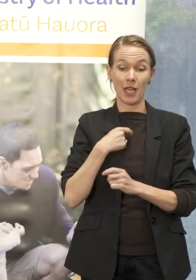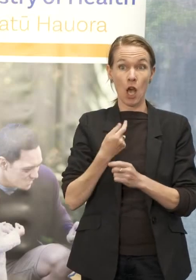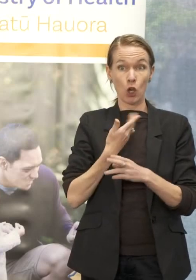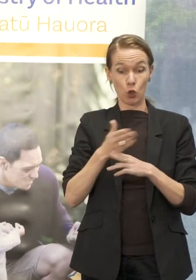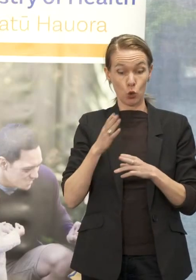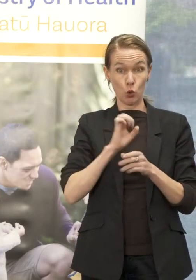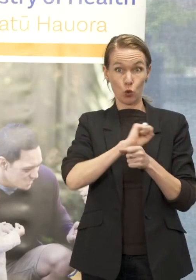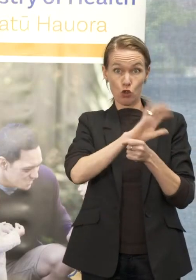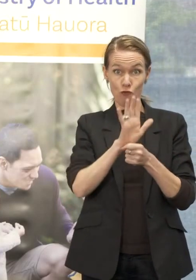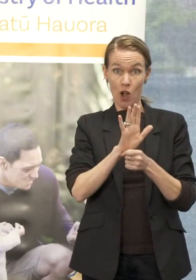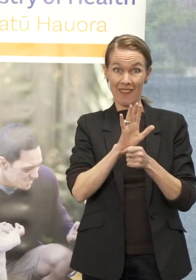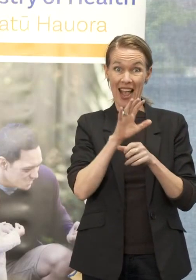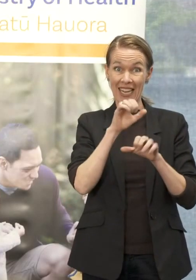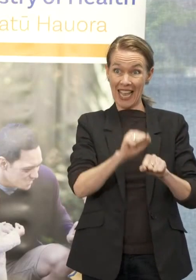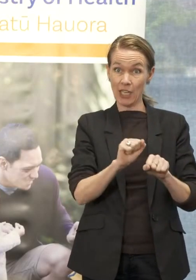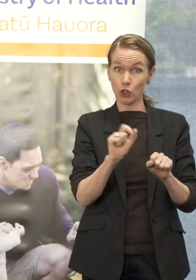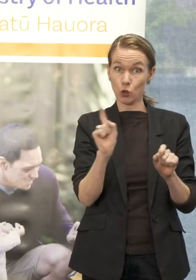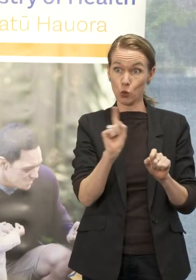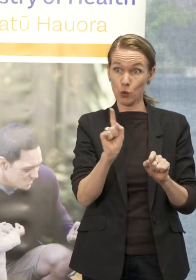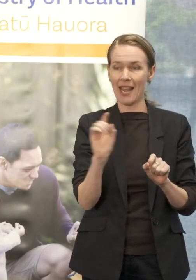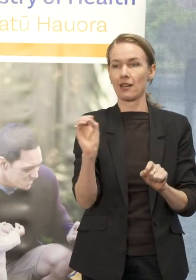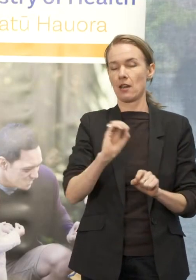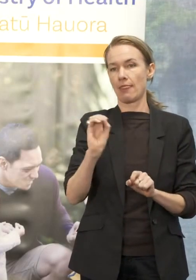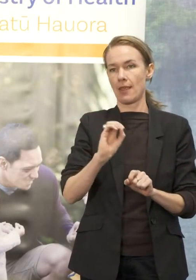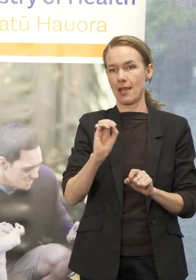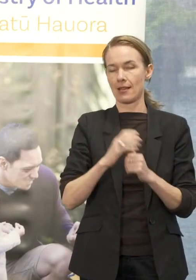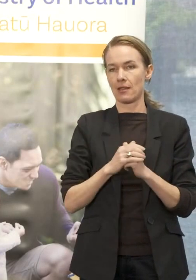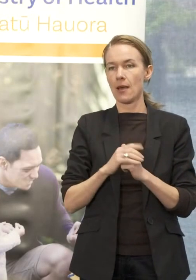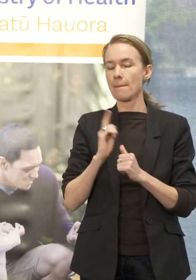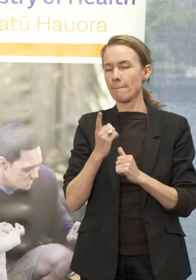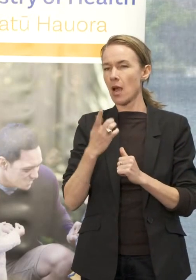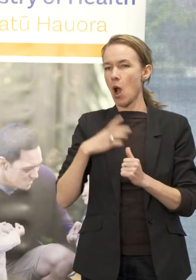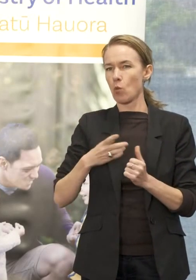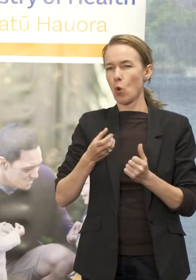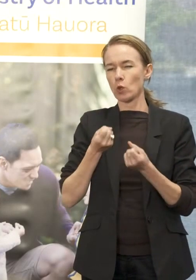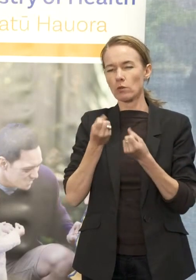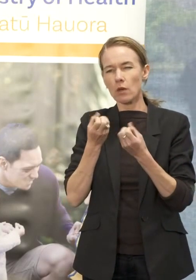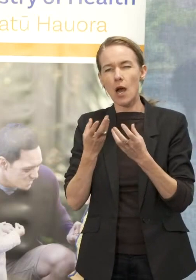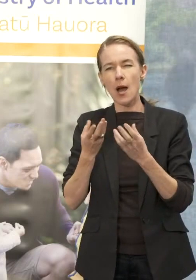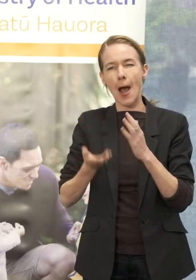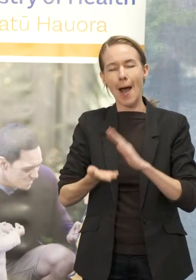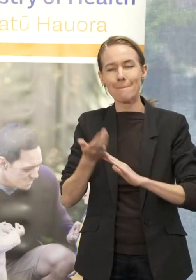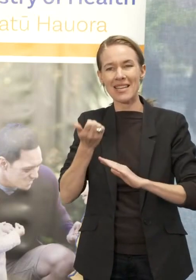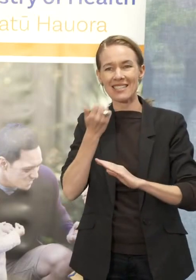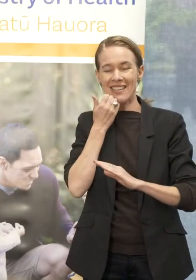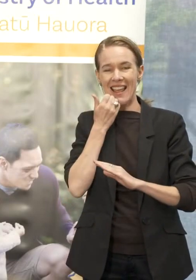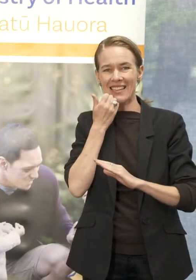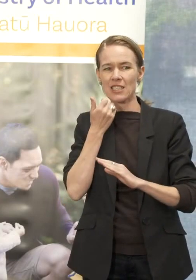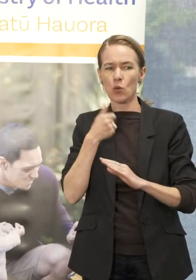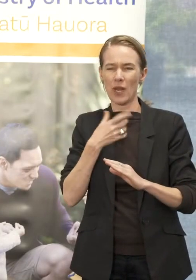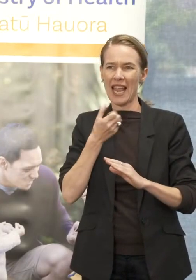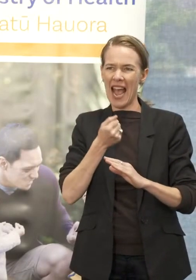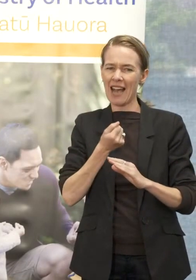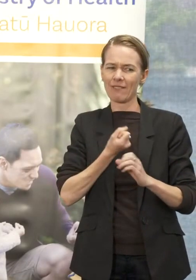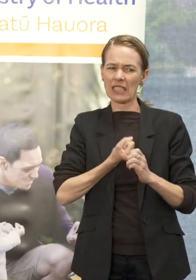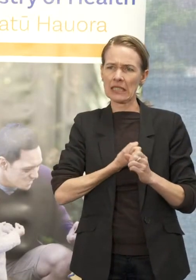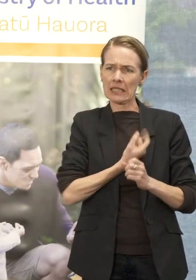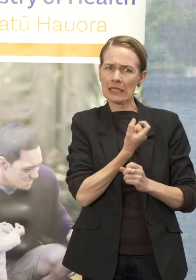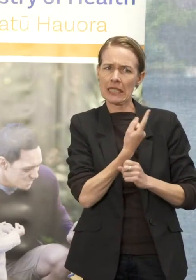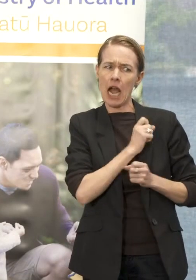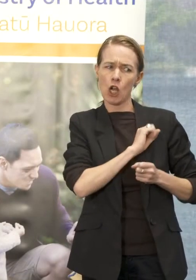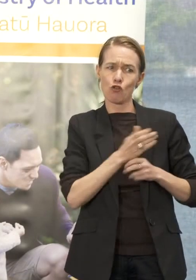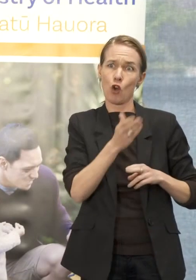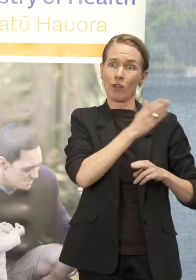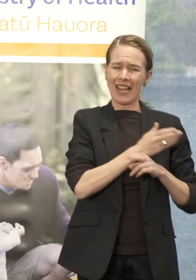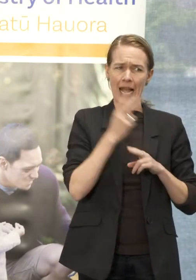Zealand today. What I do want to do is provide you an update on some investigations that we've been undertaking with some other cases. So there are